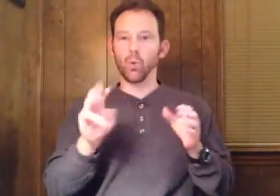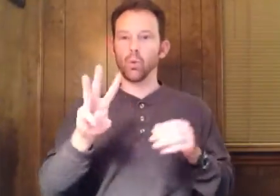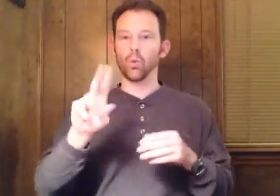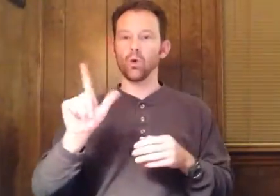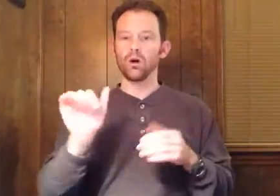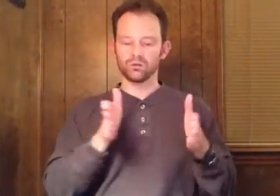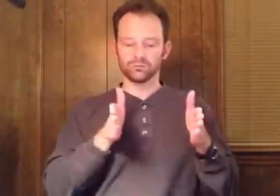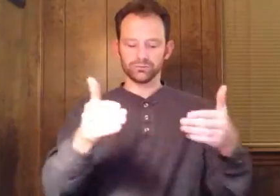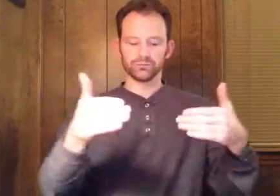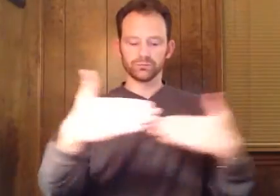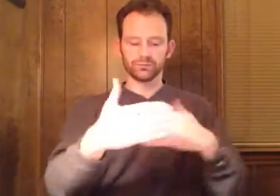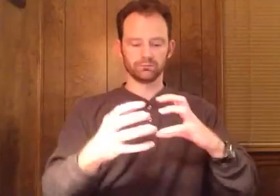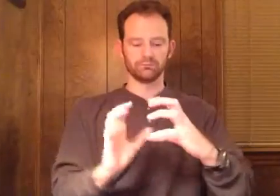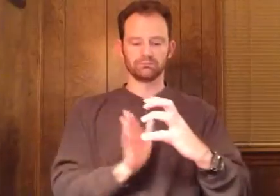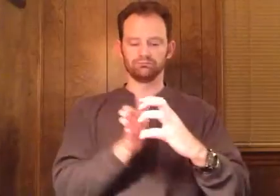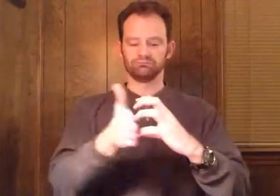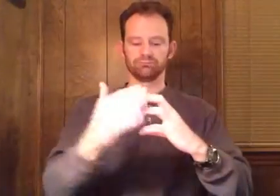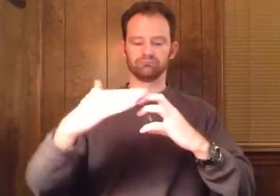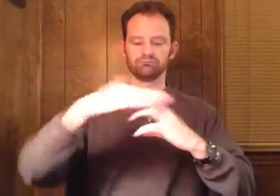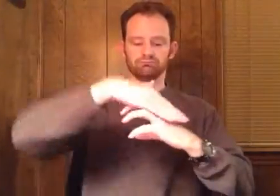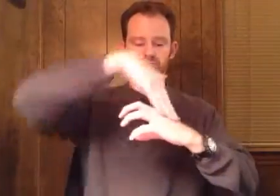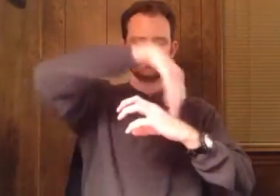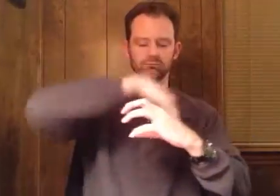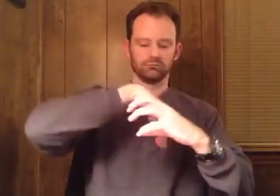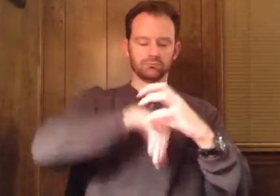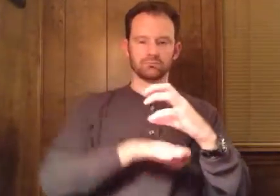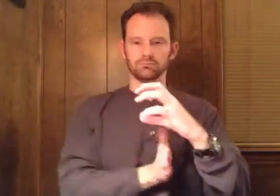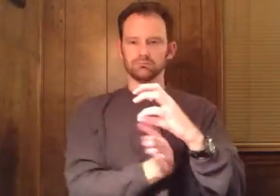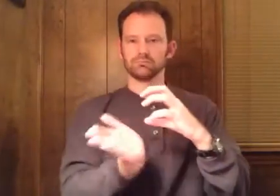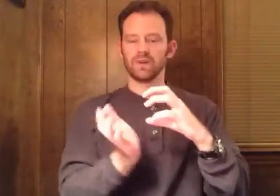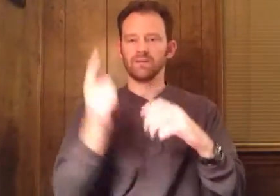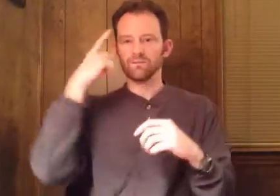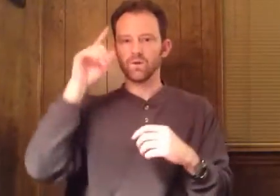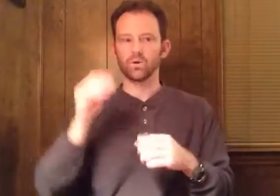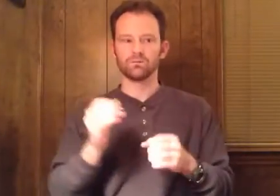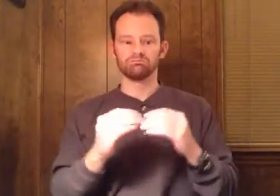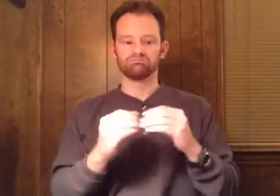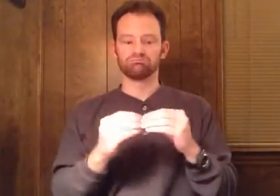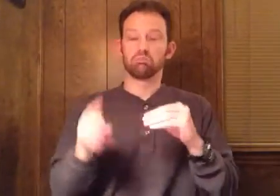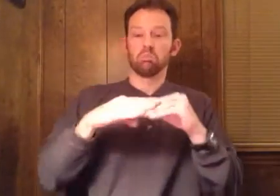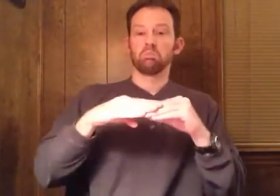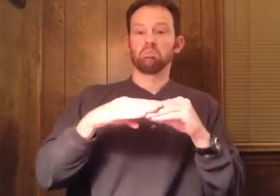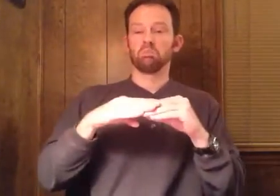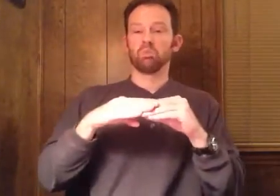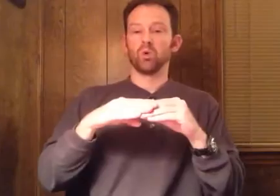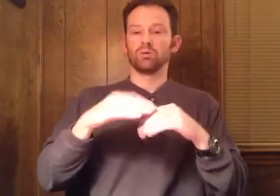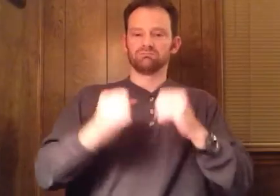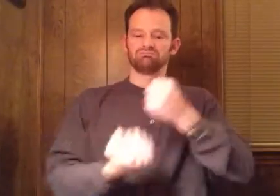plant cells and create a shell of extra support. Now let's take a 5-second break because I know your head